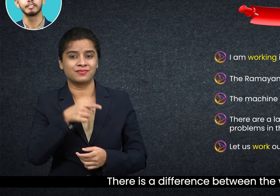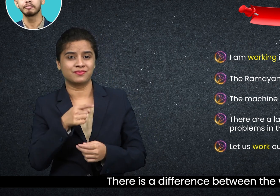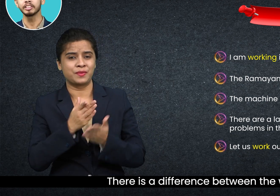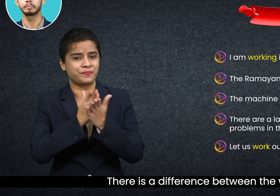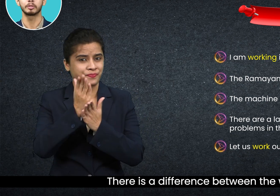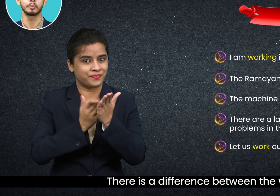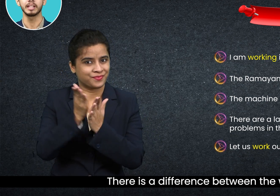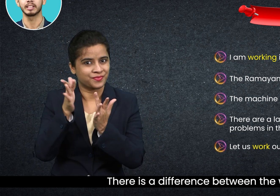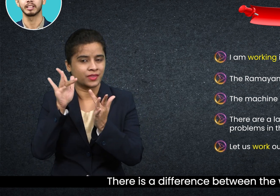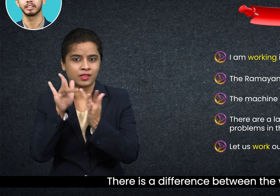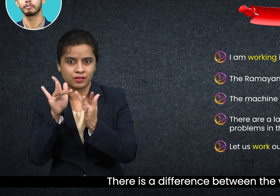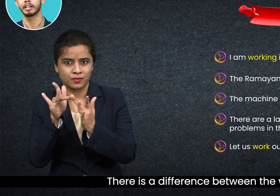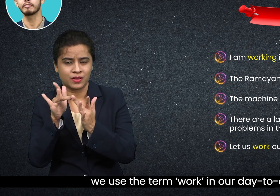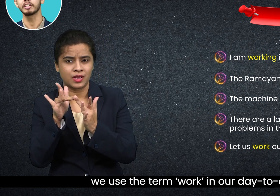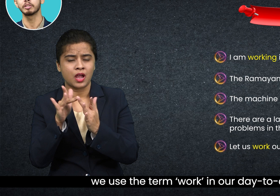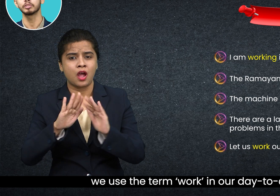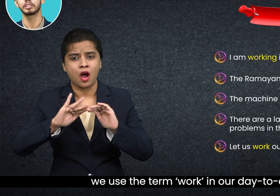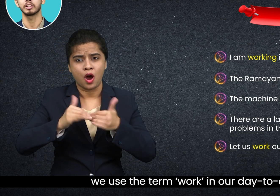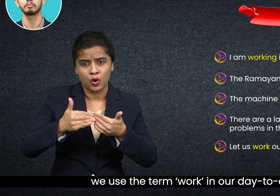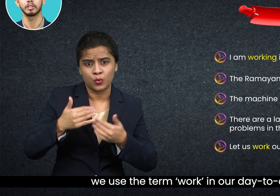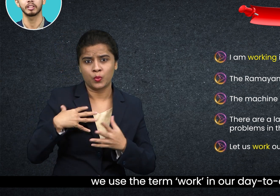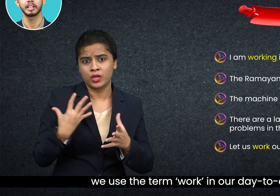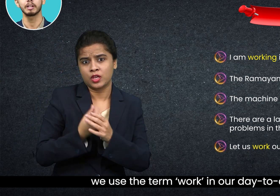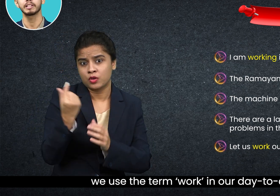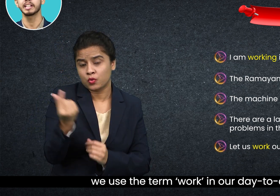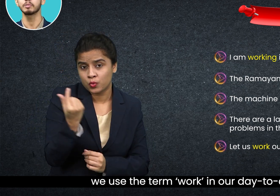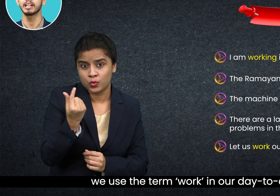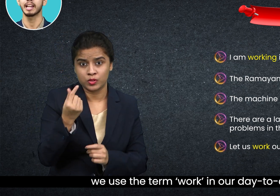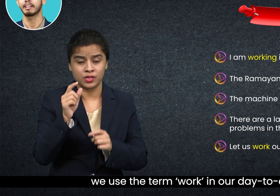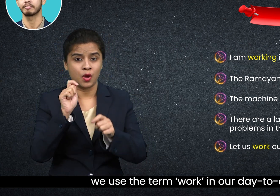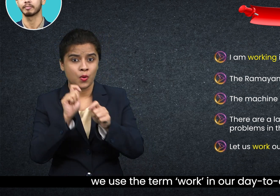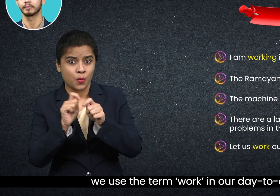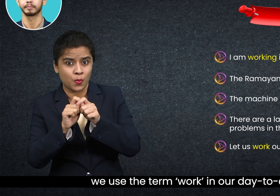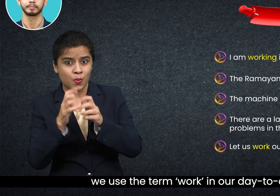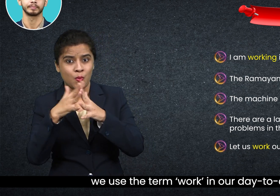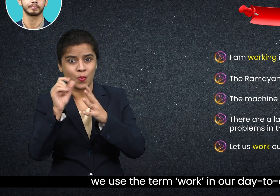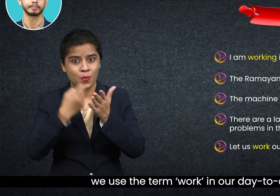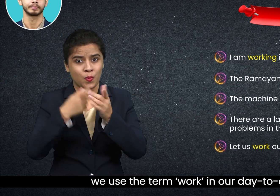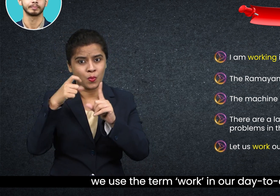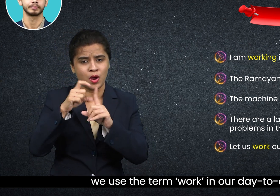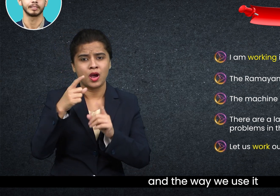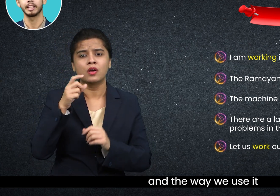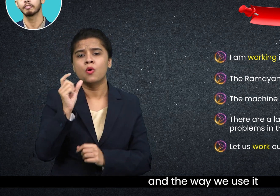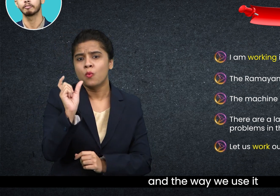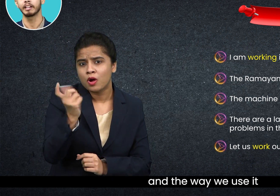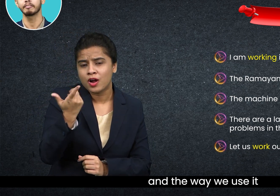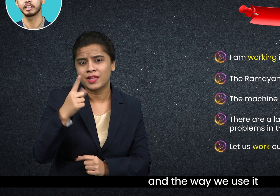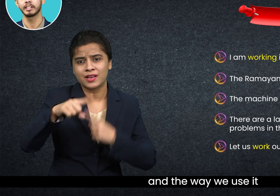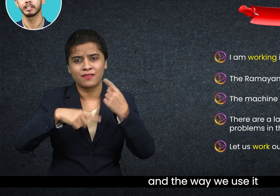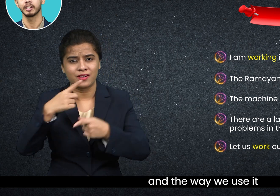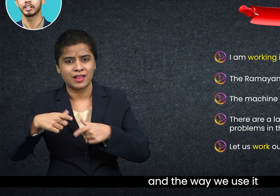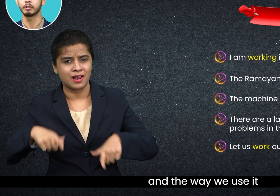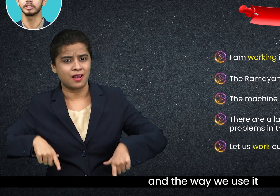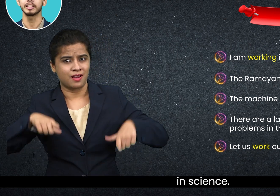is a difference between the way we use the term work in our day-to-day life and the way